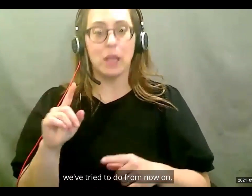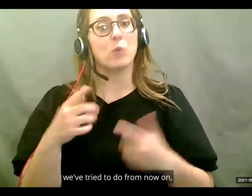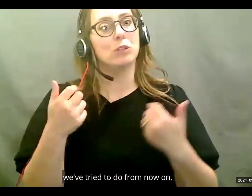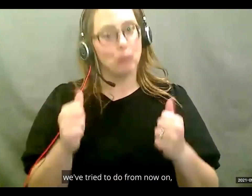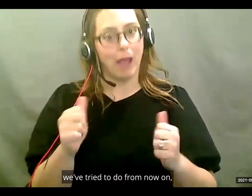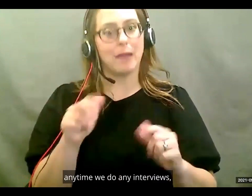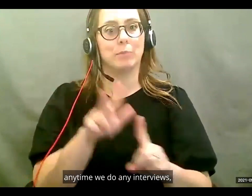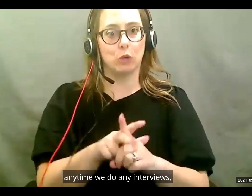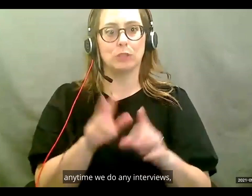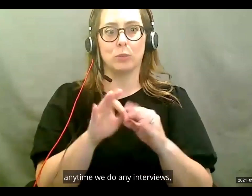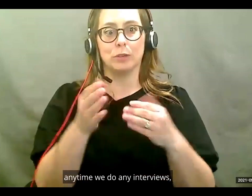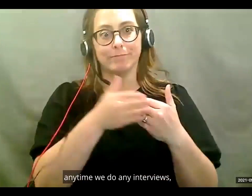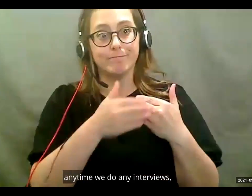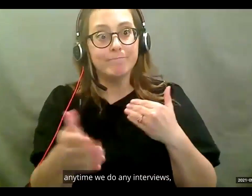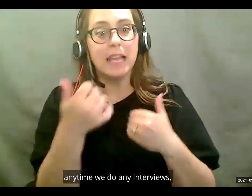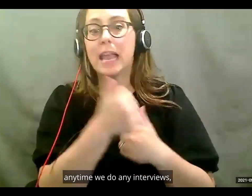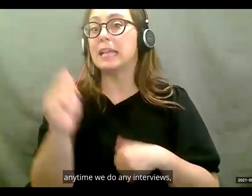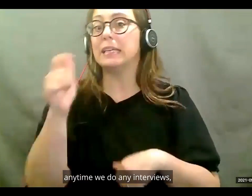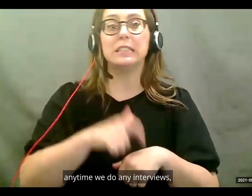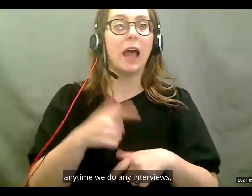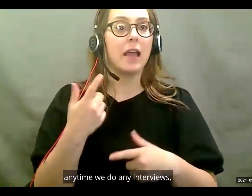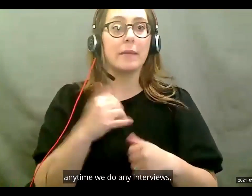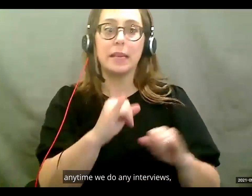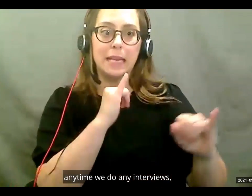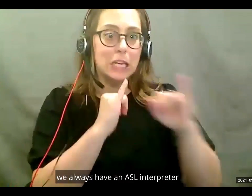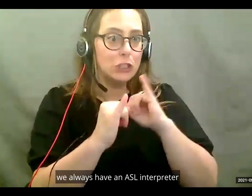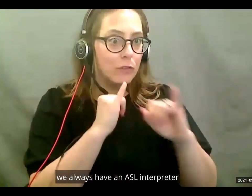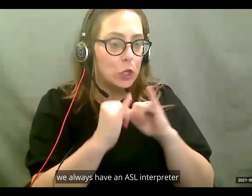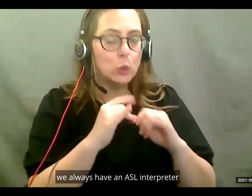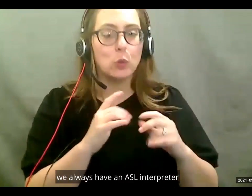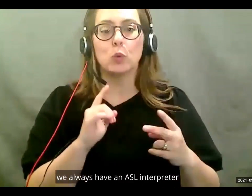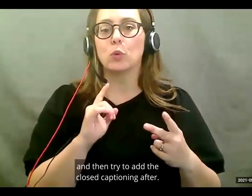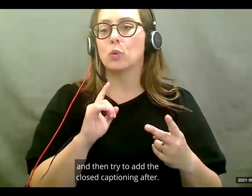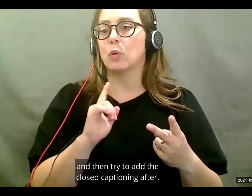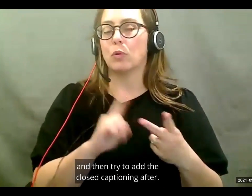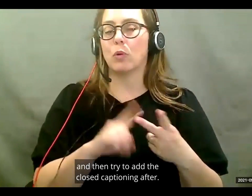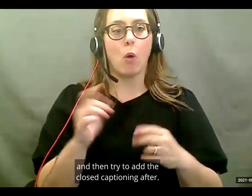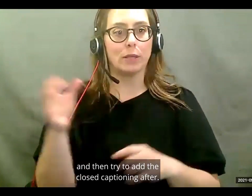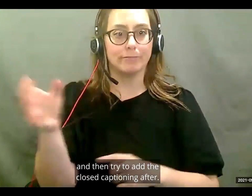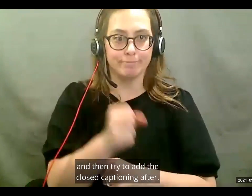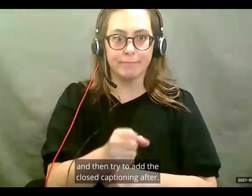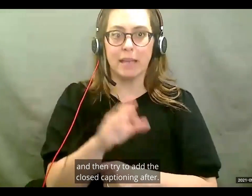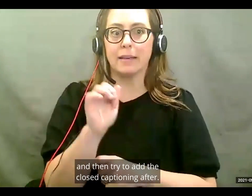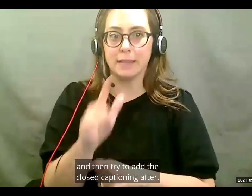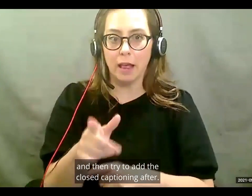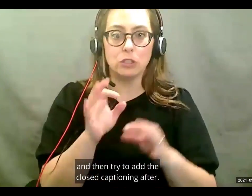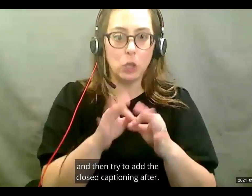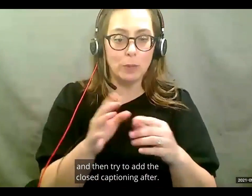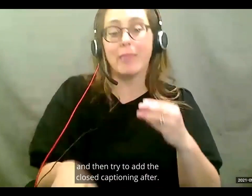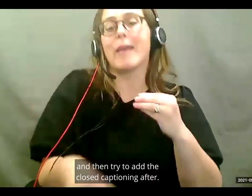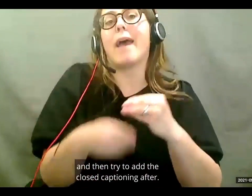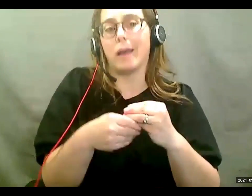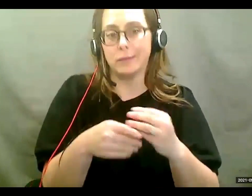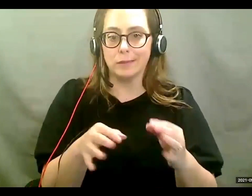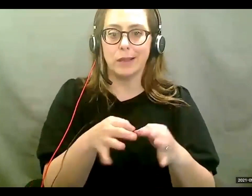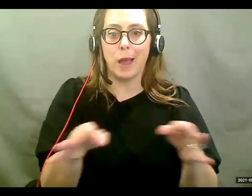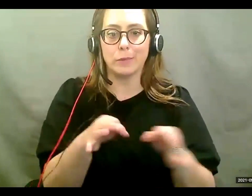now on. Anytime we do any interviews, we always have an ASL interpreter and then try to add the closed captioning